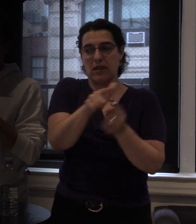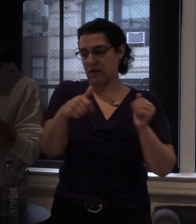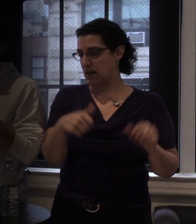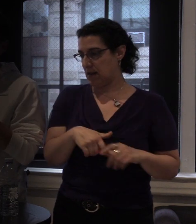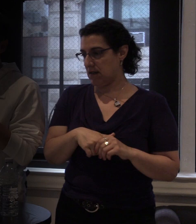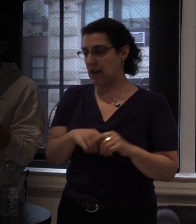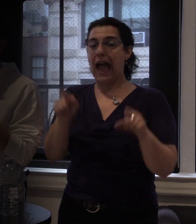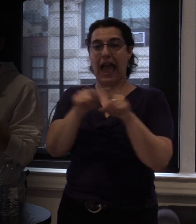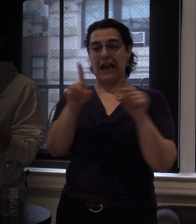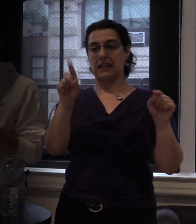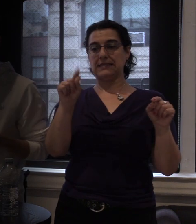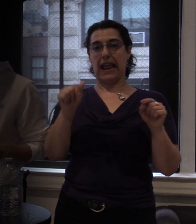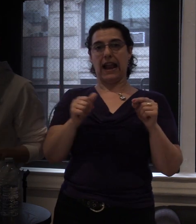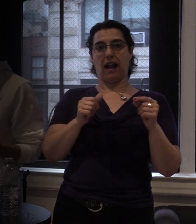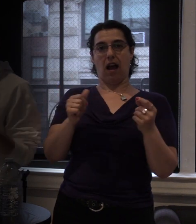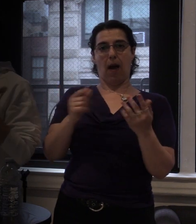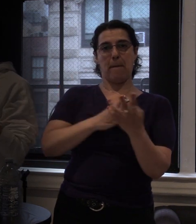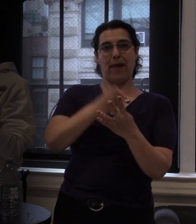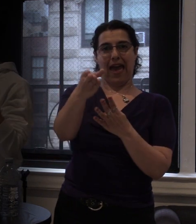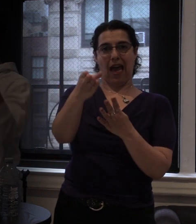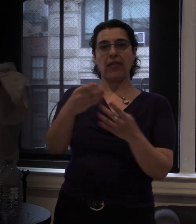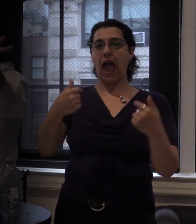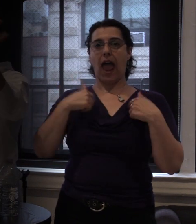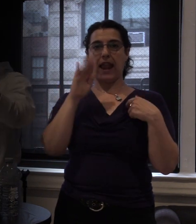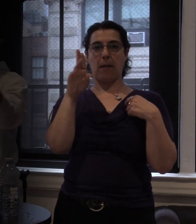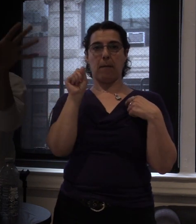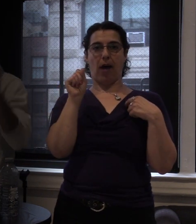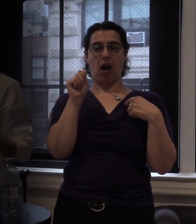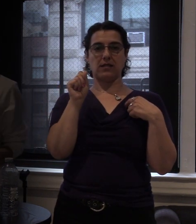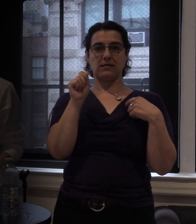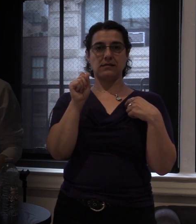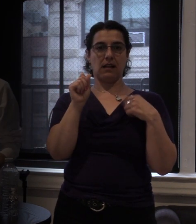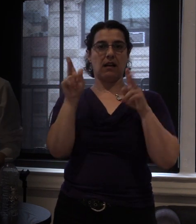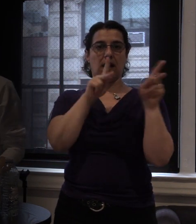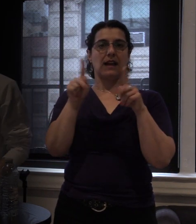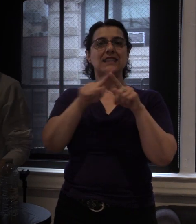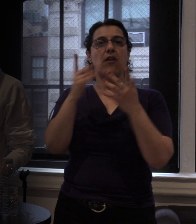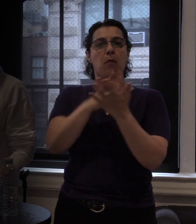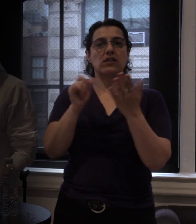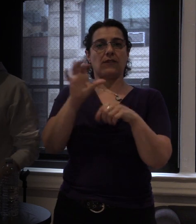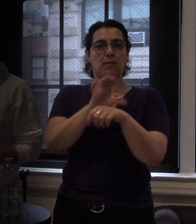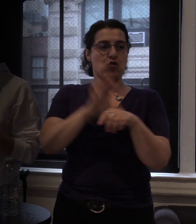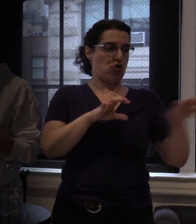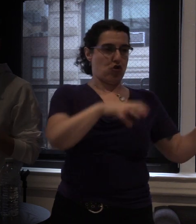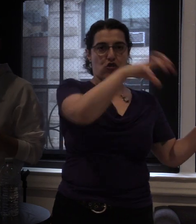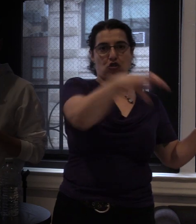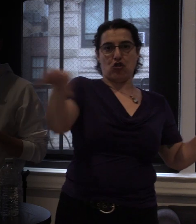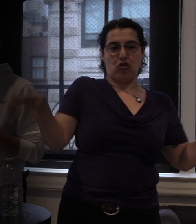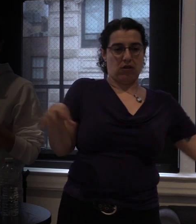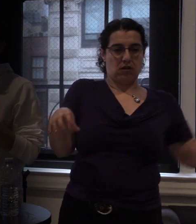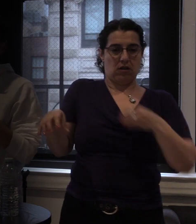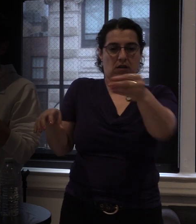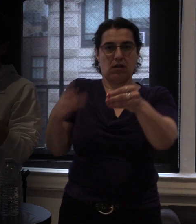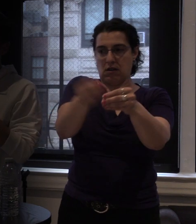is called bus. It's like bus between parts of the computer to the other parts of the computer. Once instructions are given to different units, they